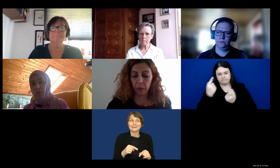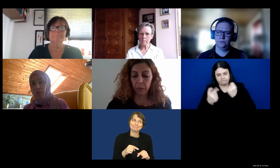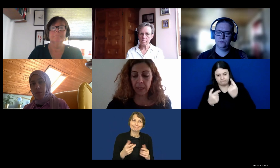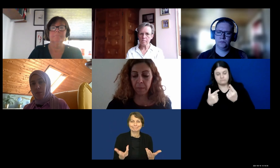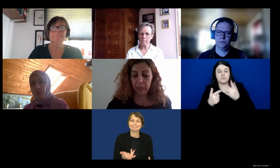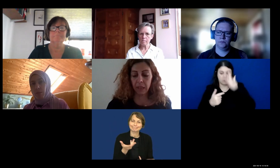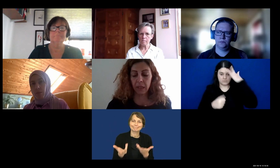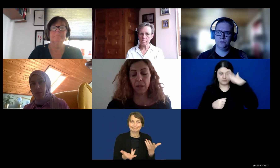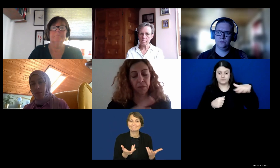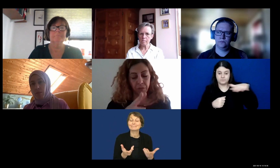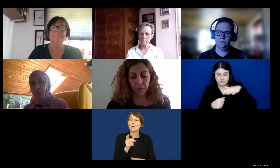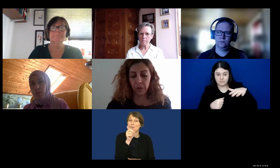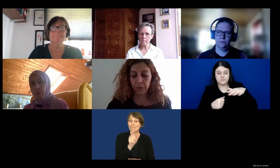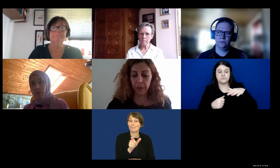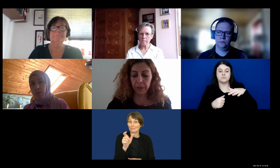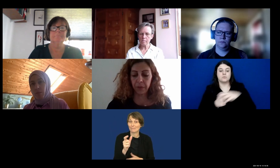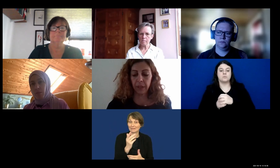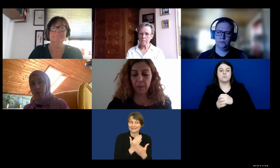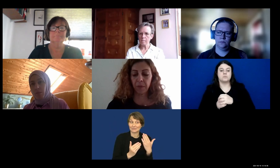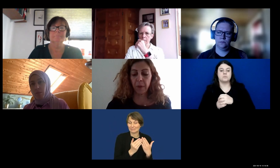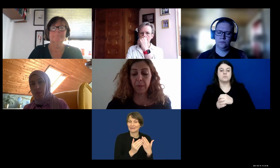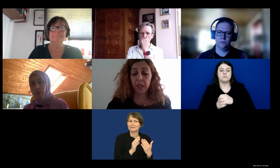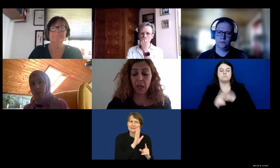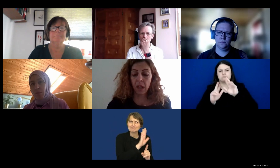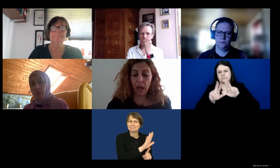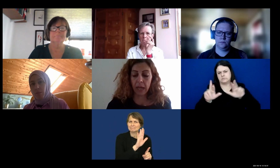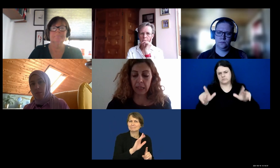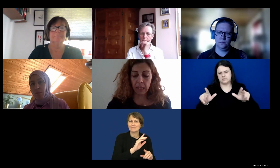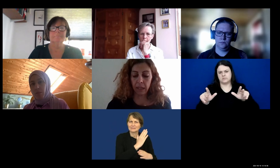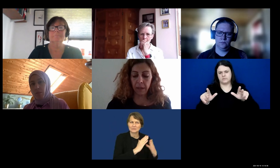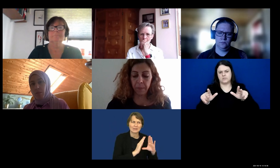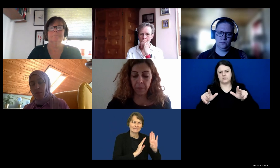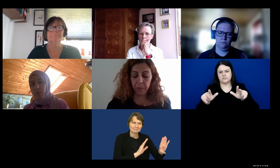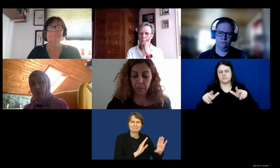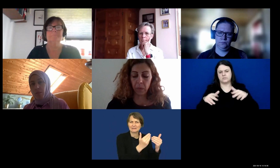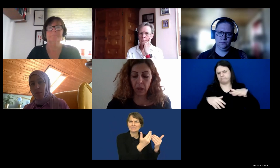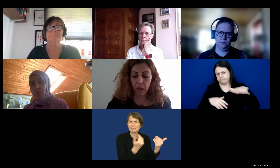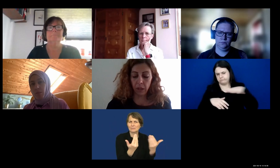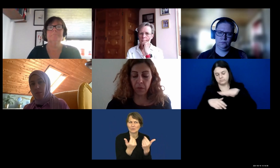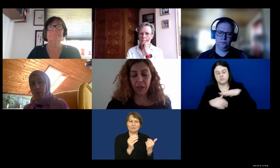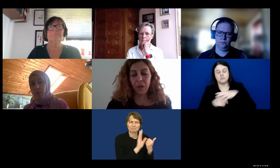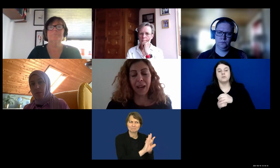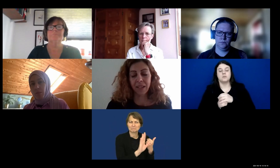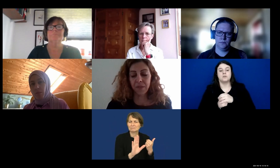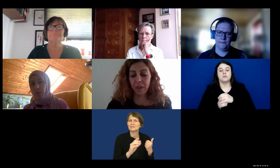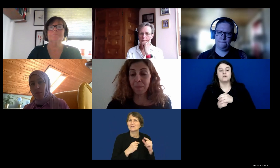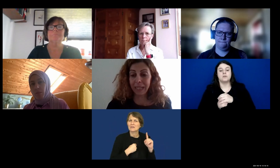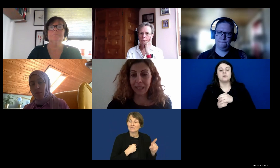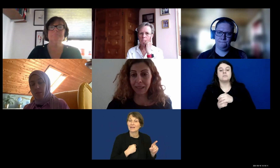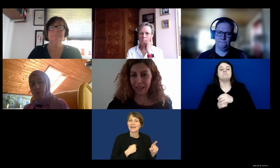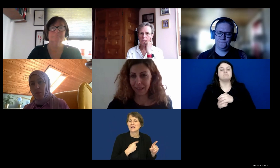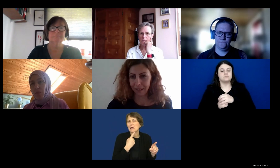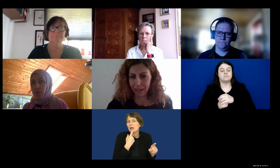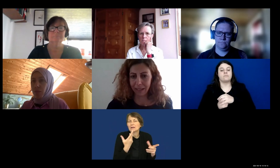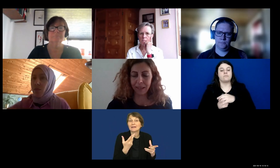people with disabilities of different types of impairments has they can only access very